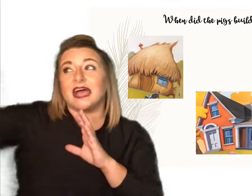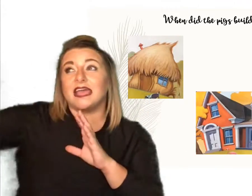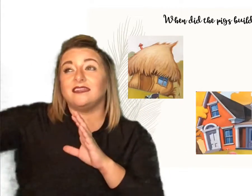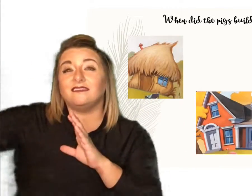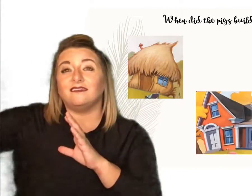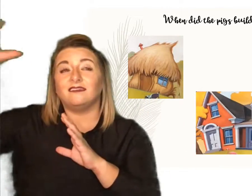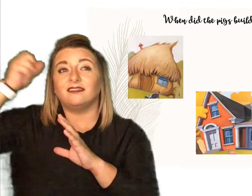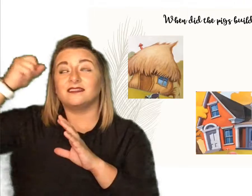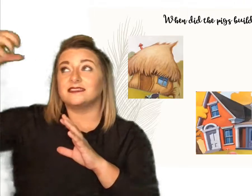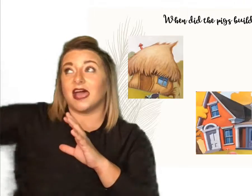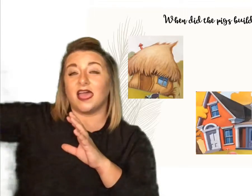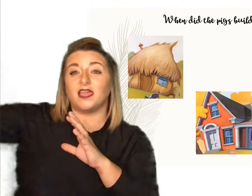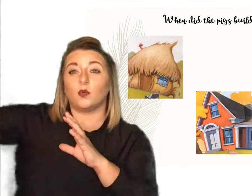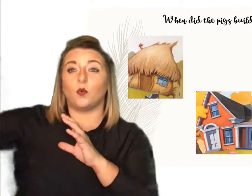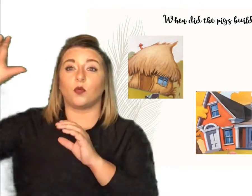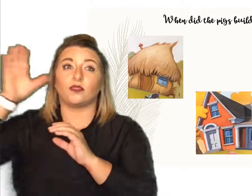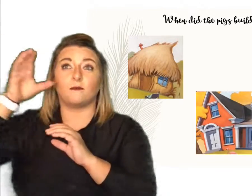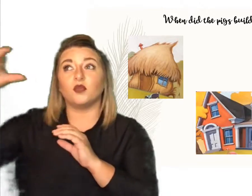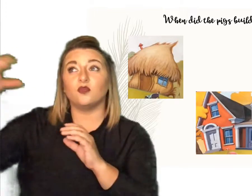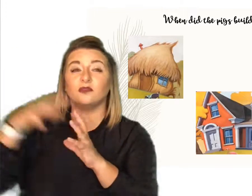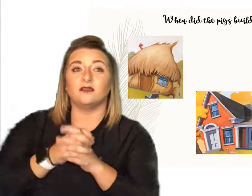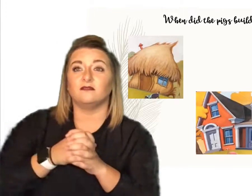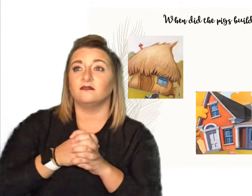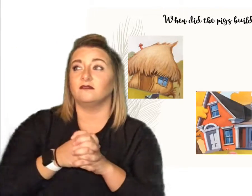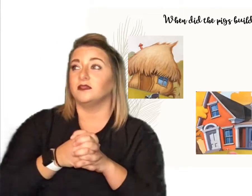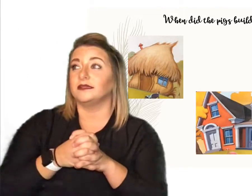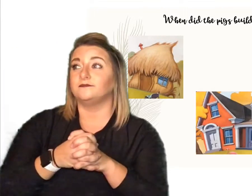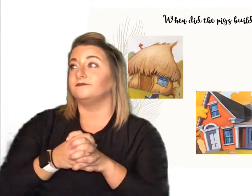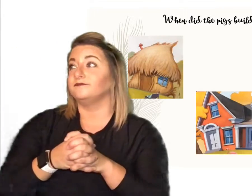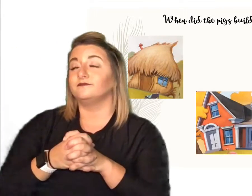the sun or the moon?